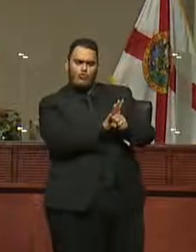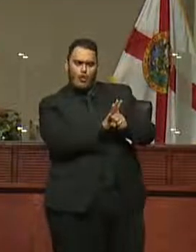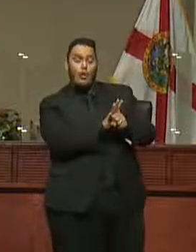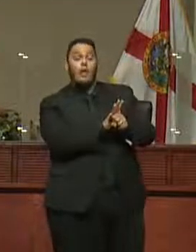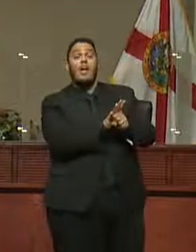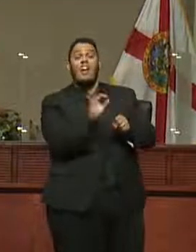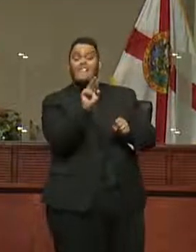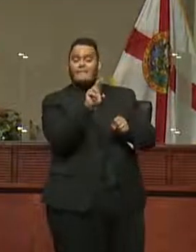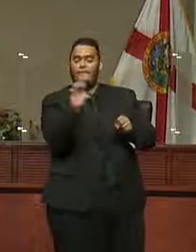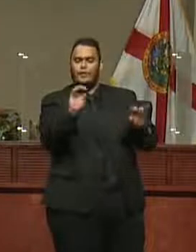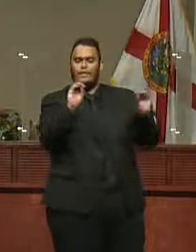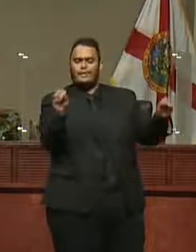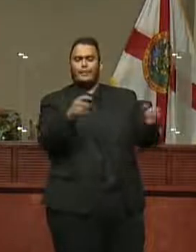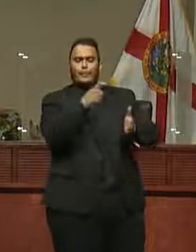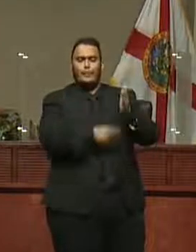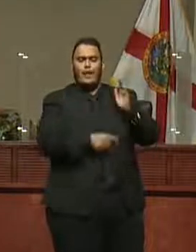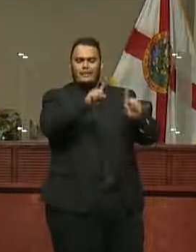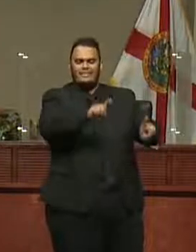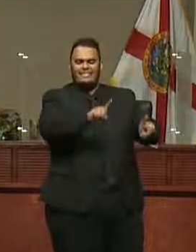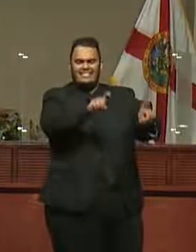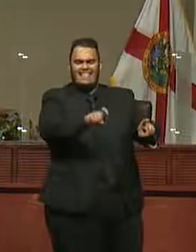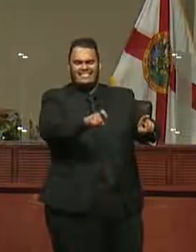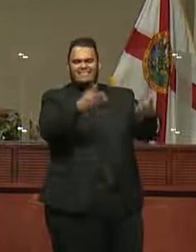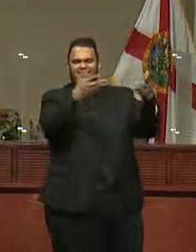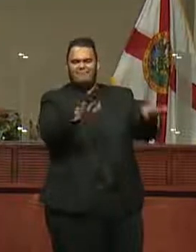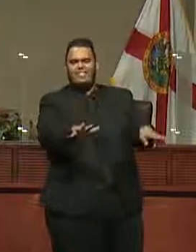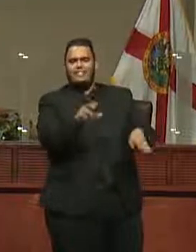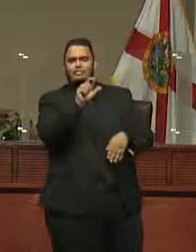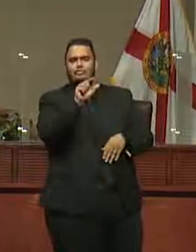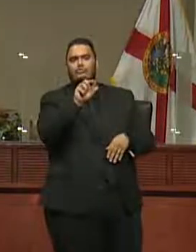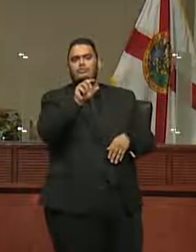28th. Are there any possibilities of an extension?